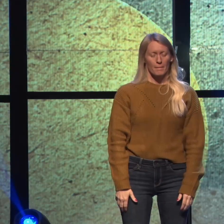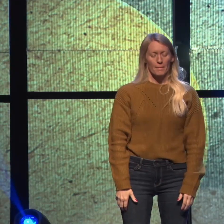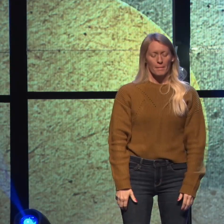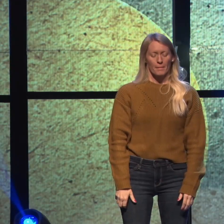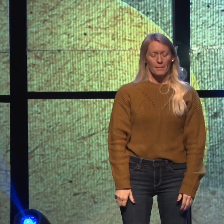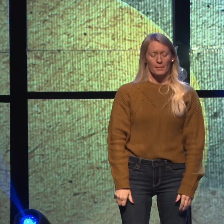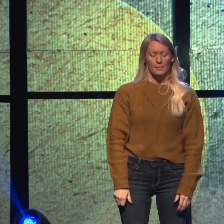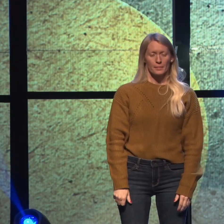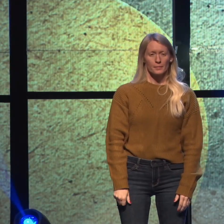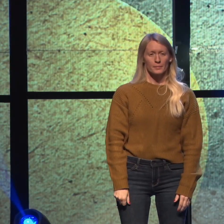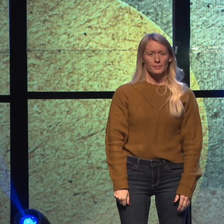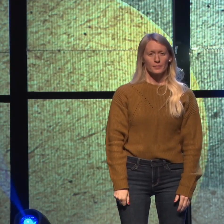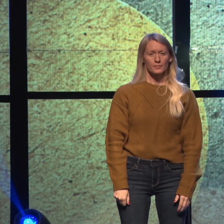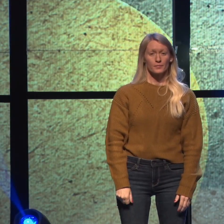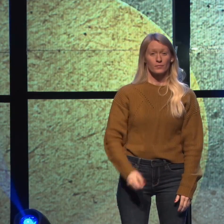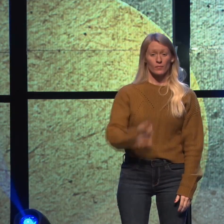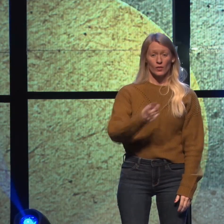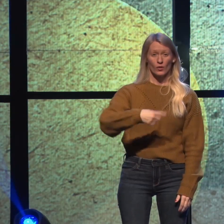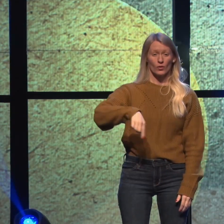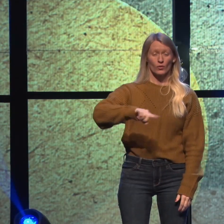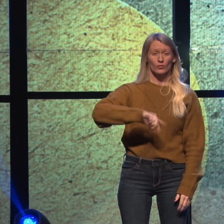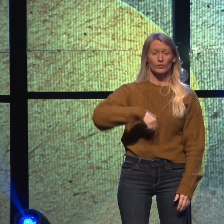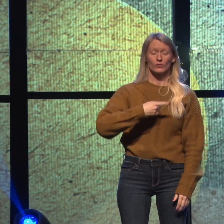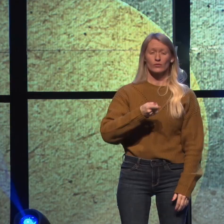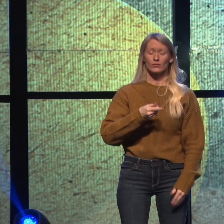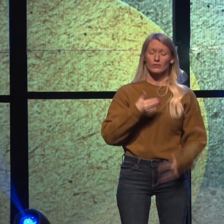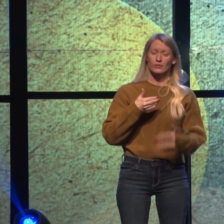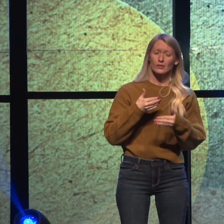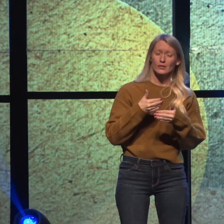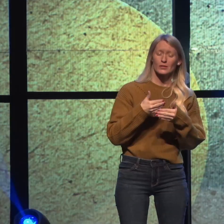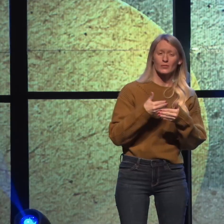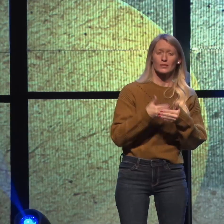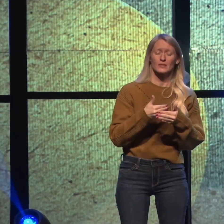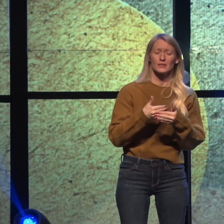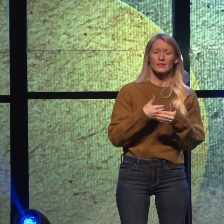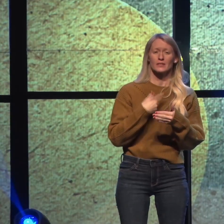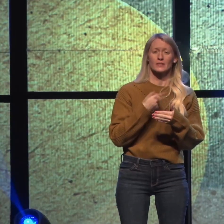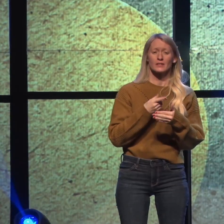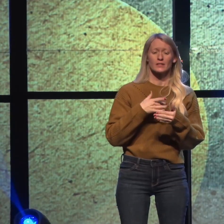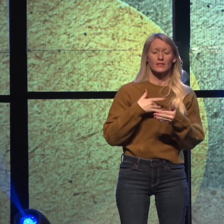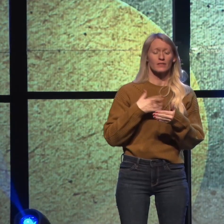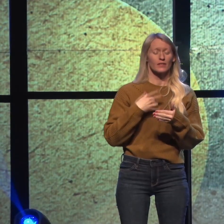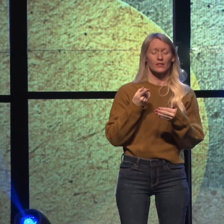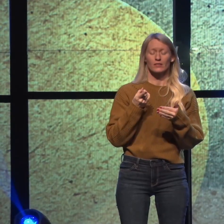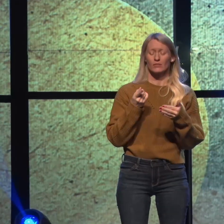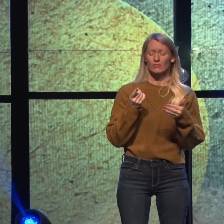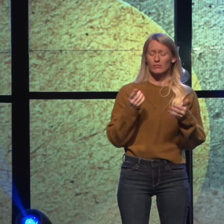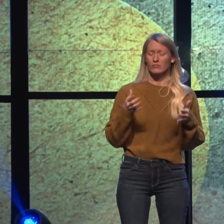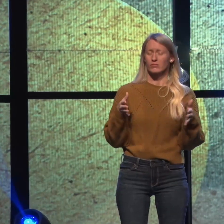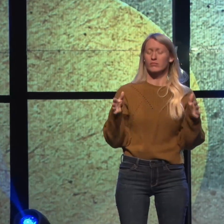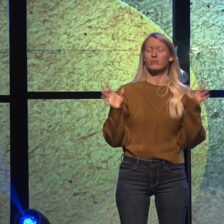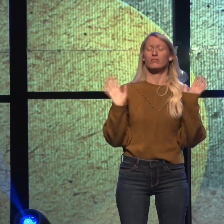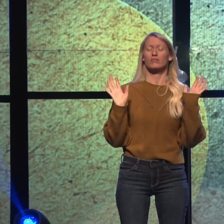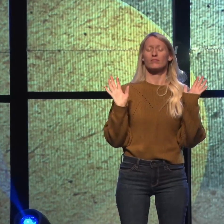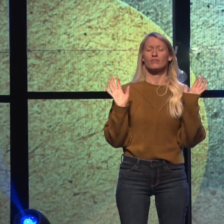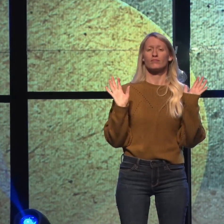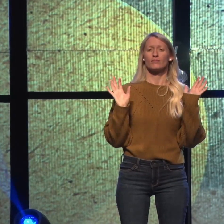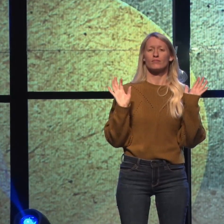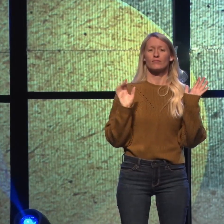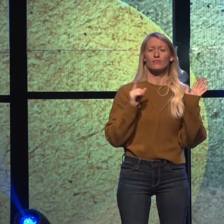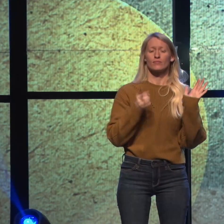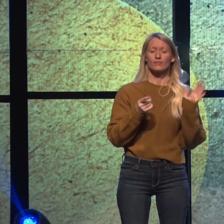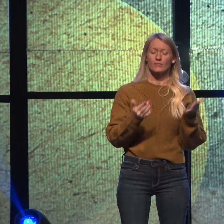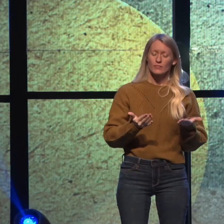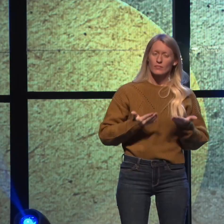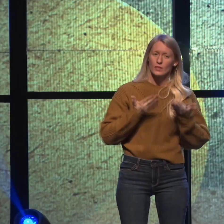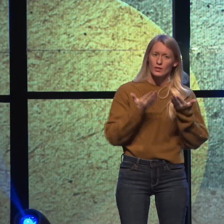For those that are right on the edge, that just feel like giving up, may they find strength